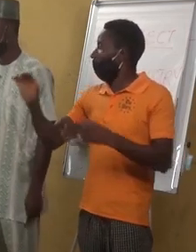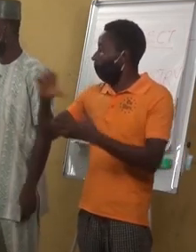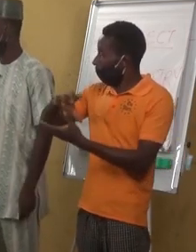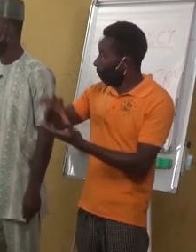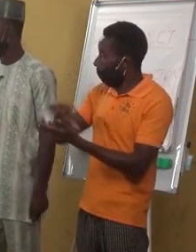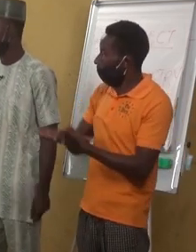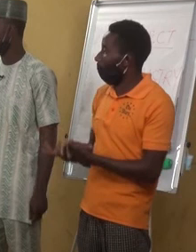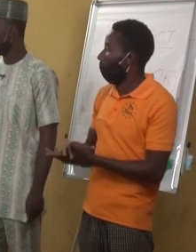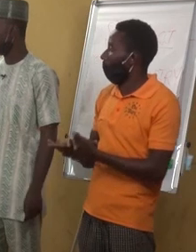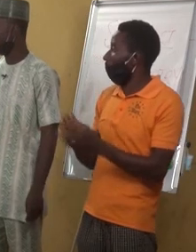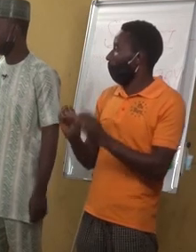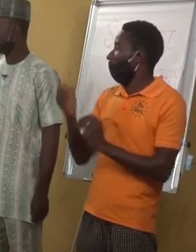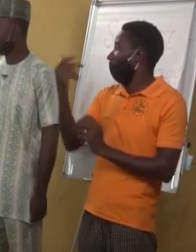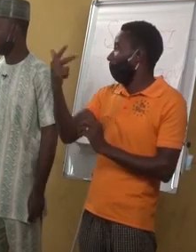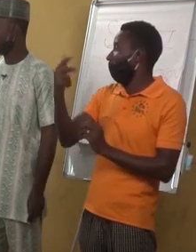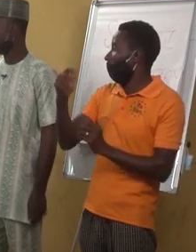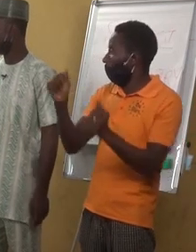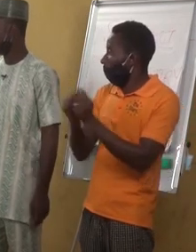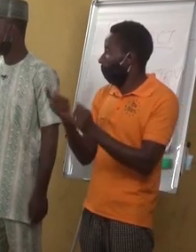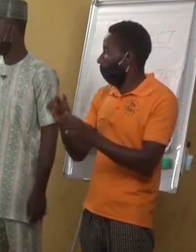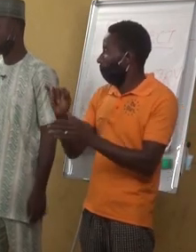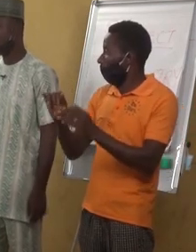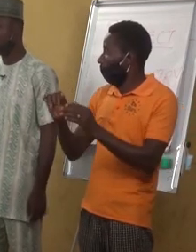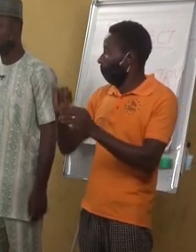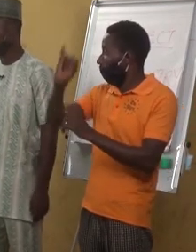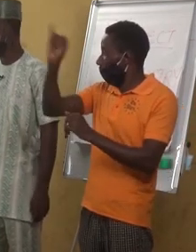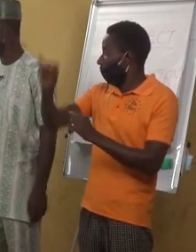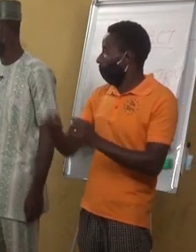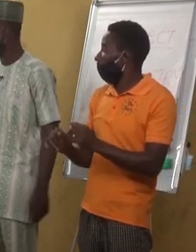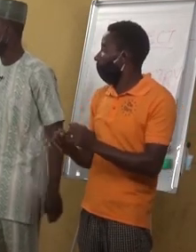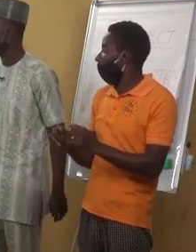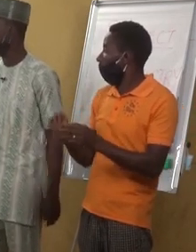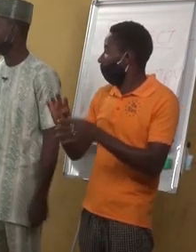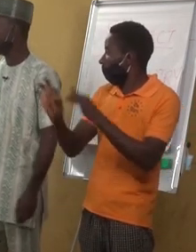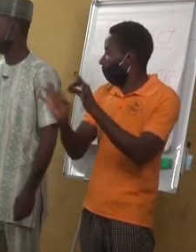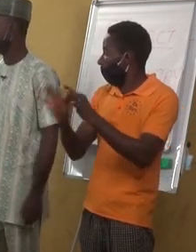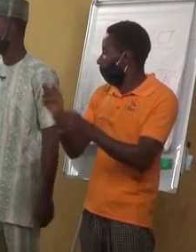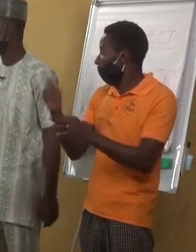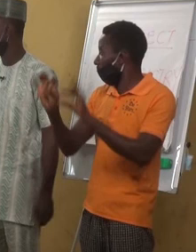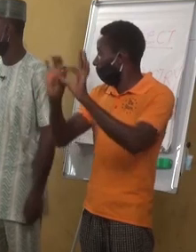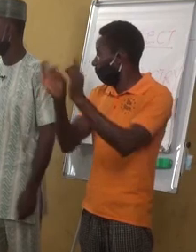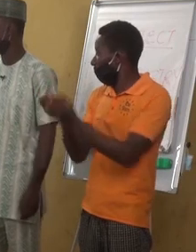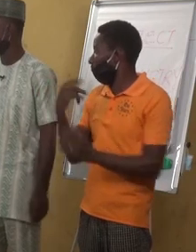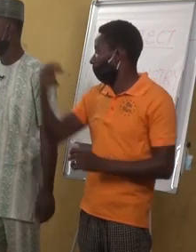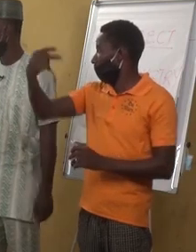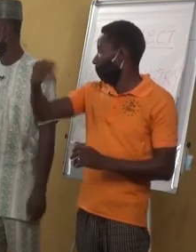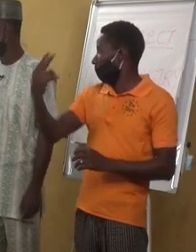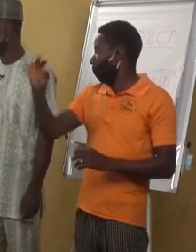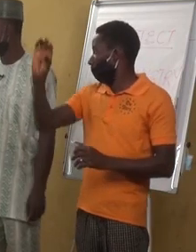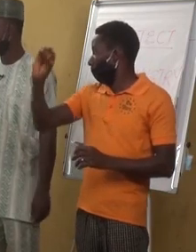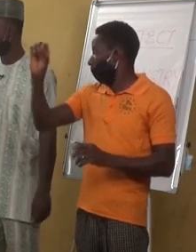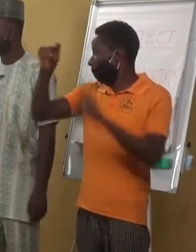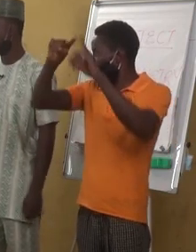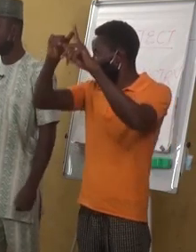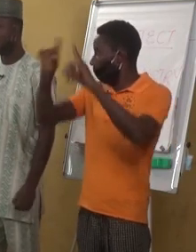sign. Question 4, an element M with atomic number 12 combines with another element N with atomic number 17.